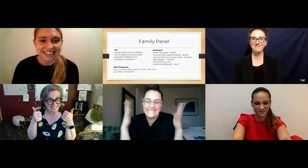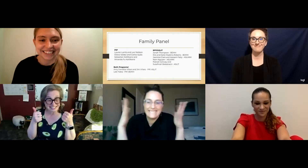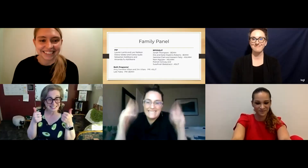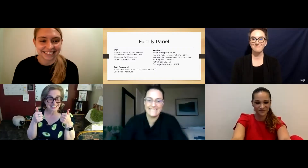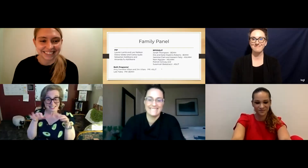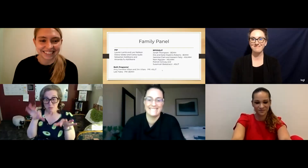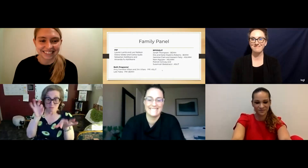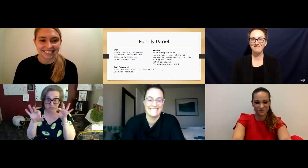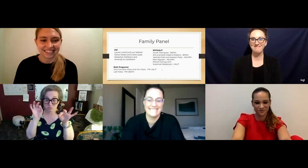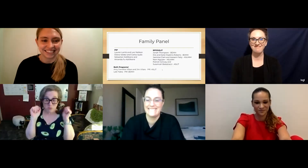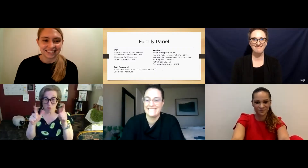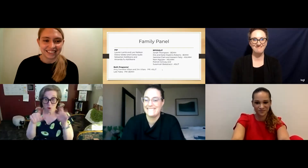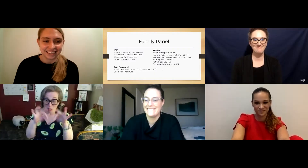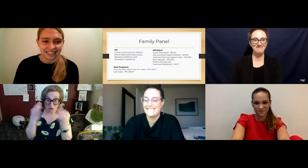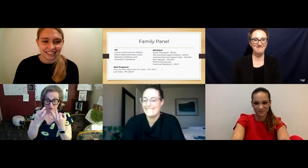Yay.